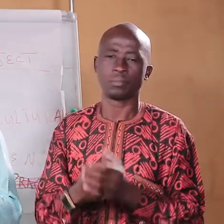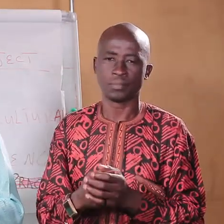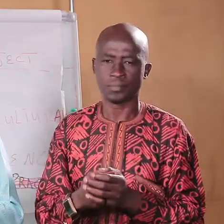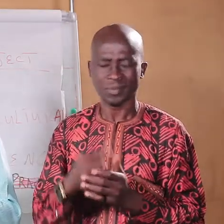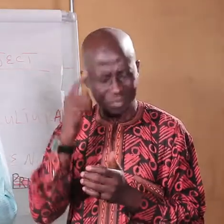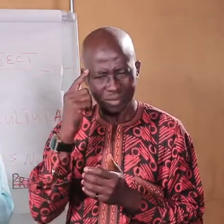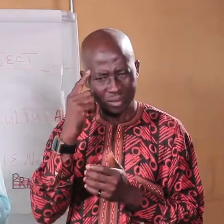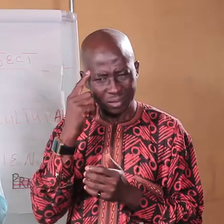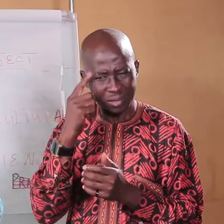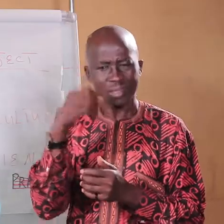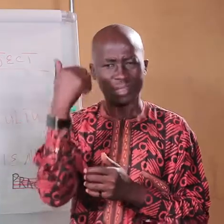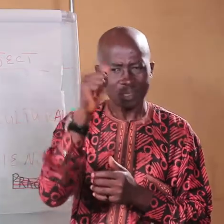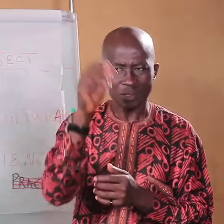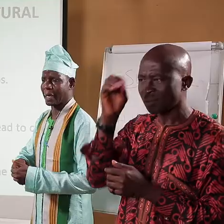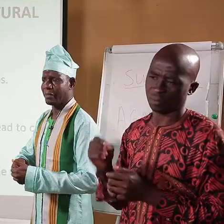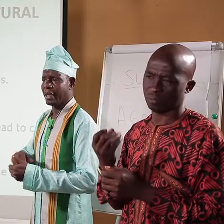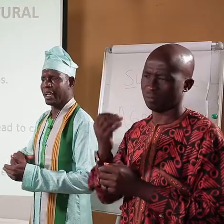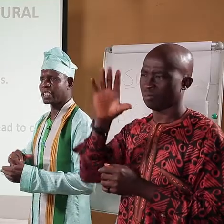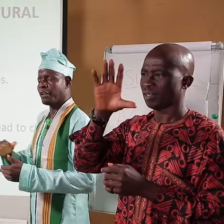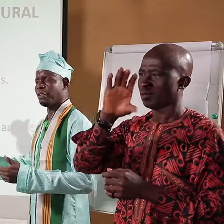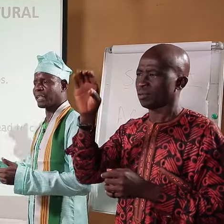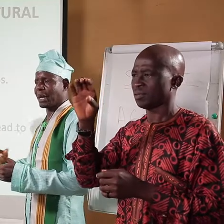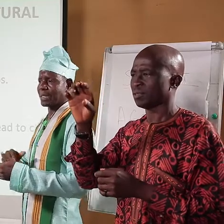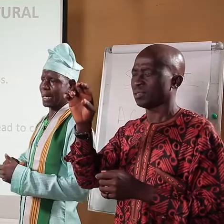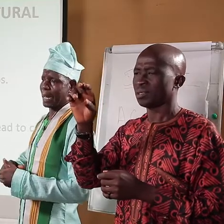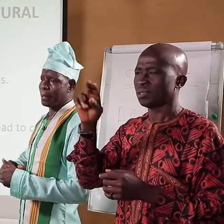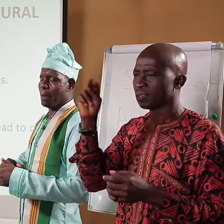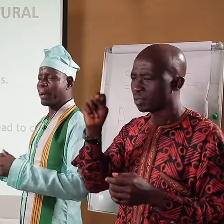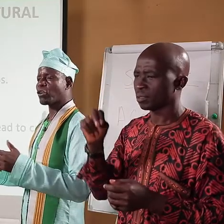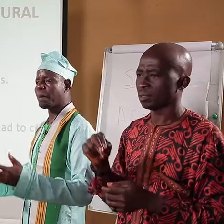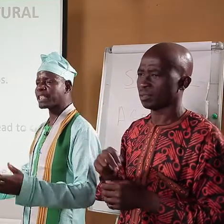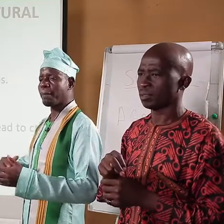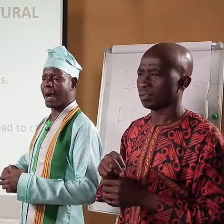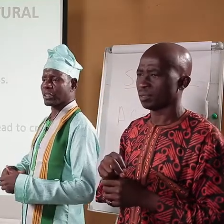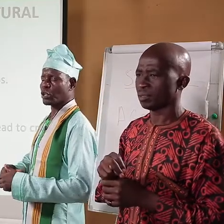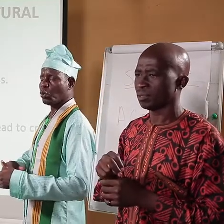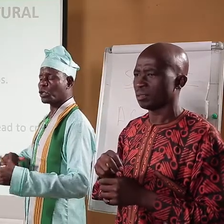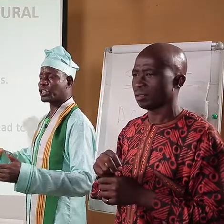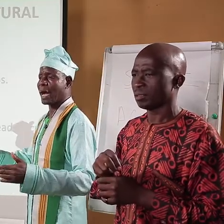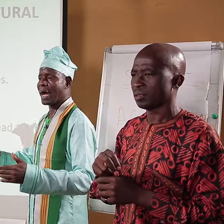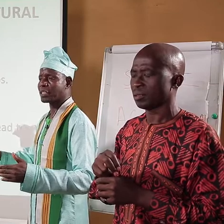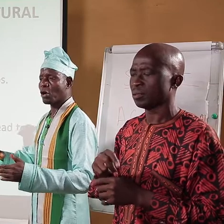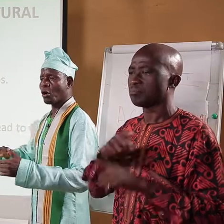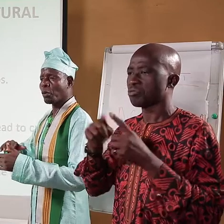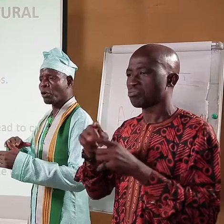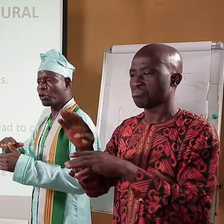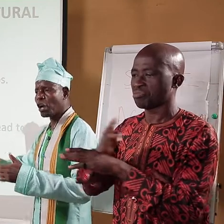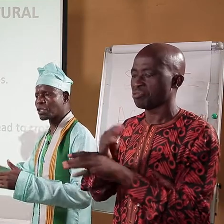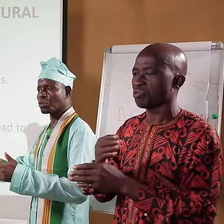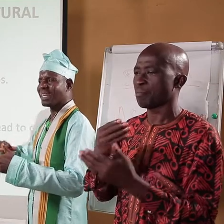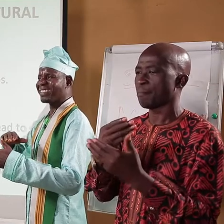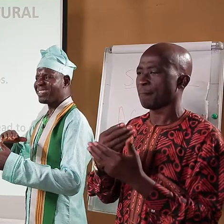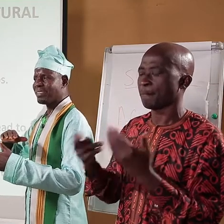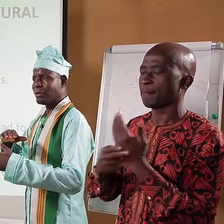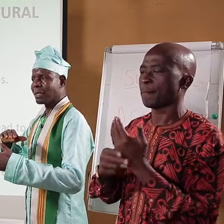made. 10% of 500,000 naira is 50,000 naira. But commercial banks will charge